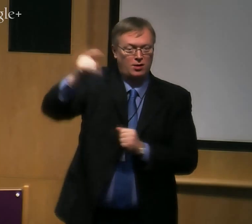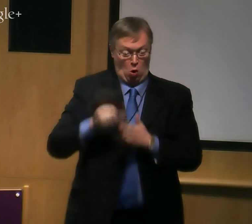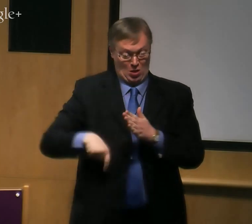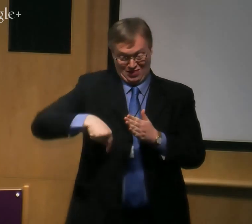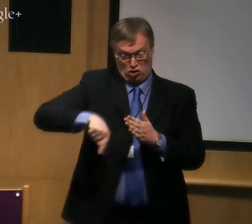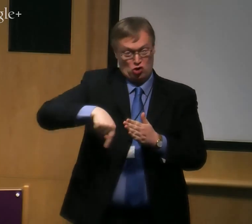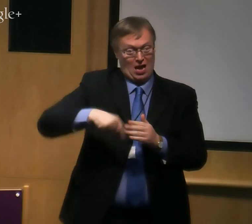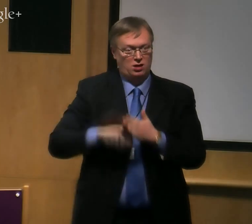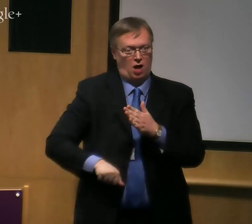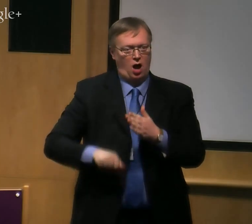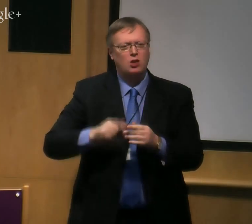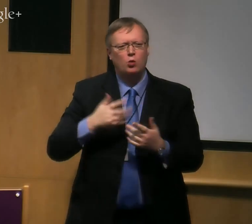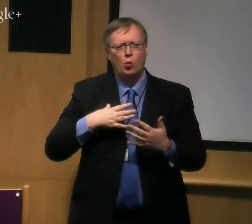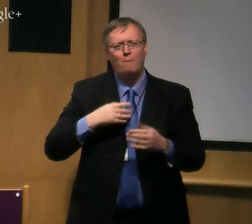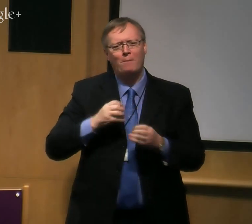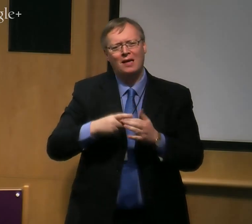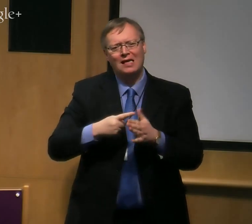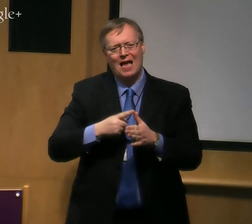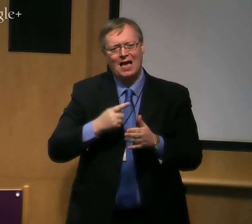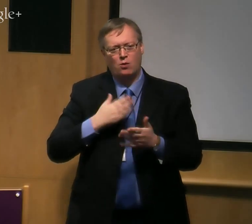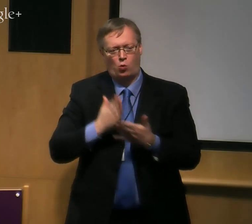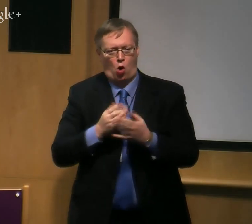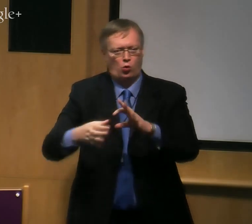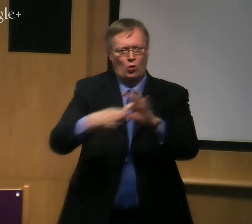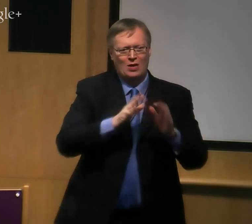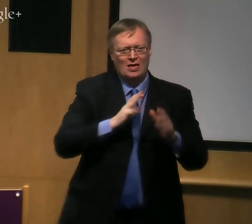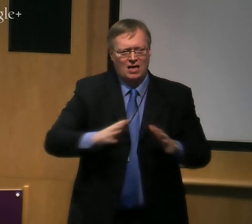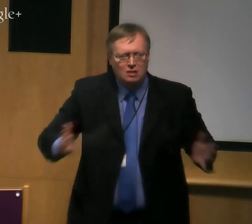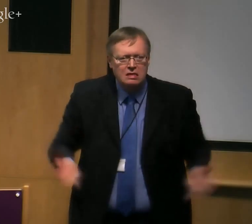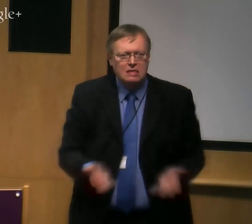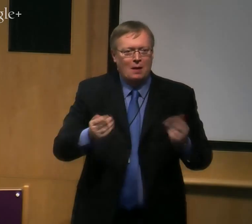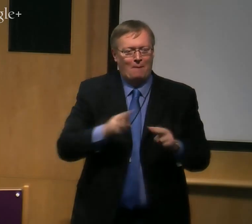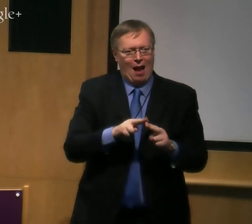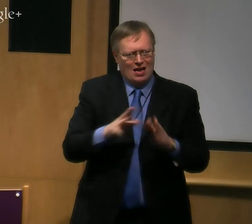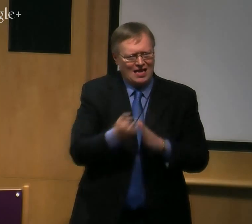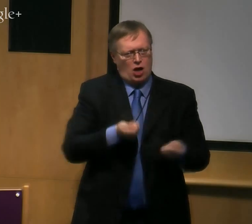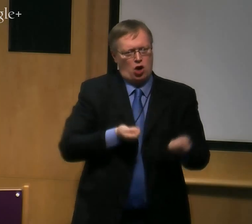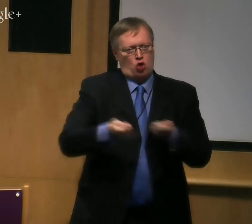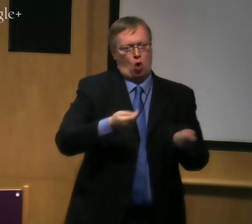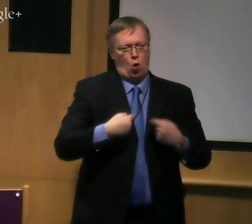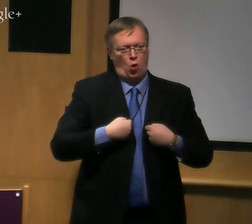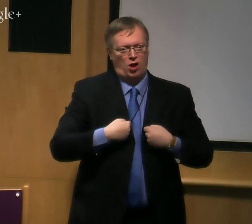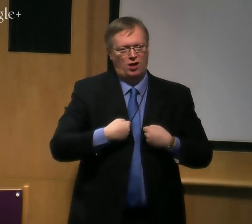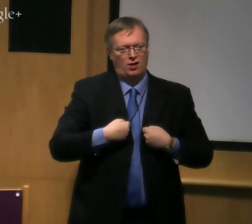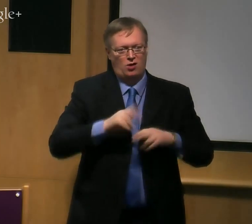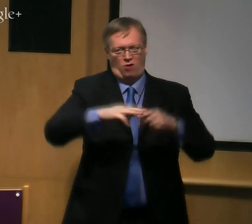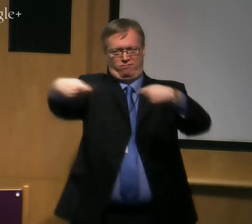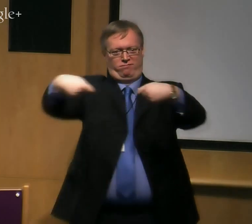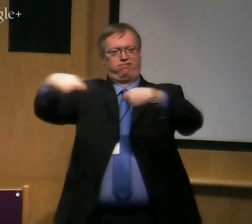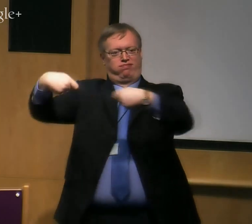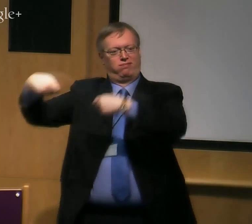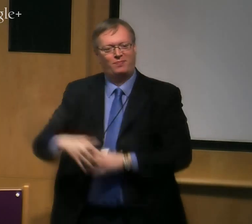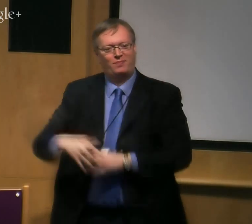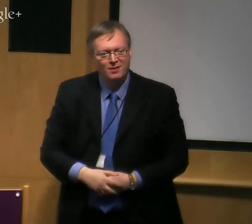change. And we started now recently, the BDA, to work with parents to grasp